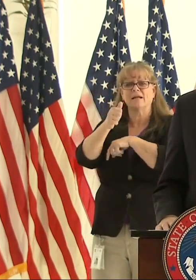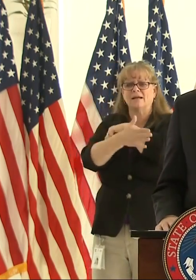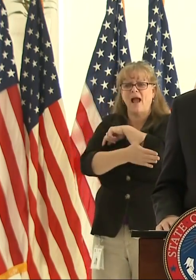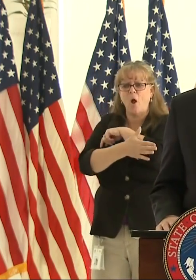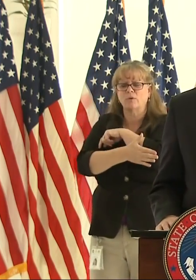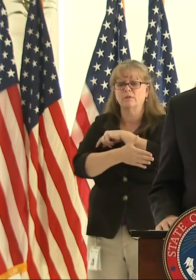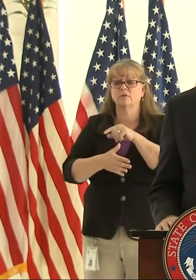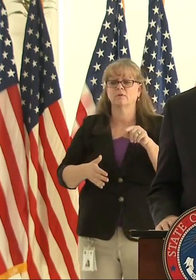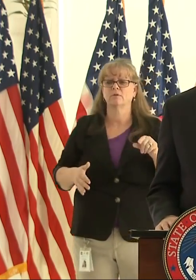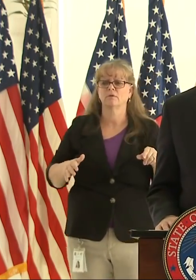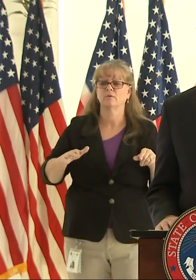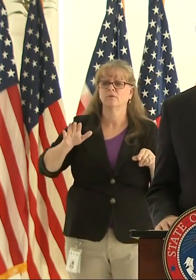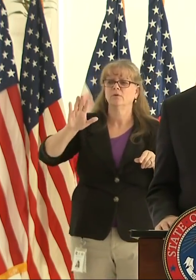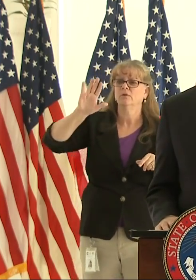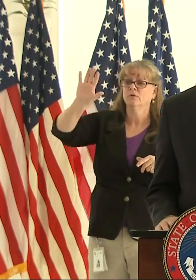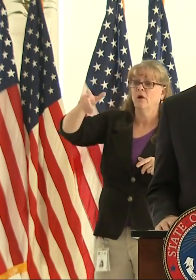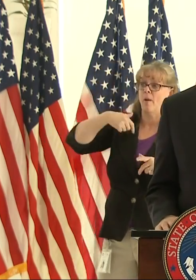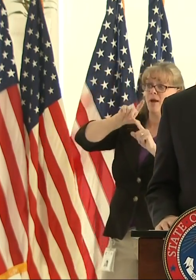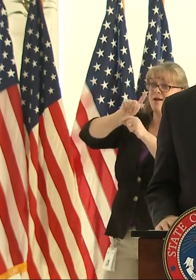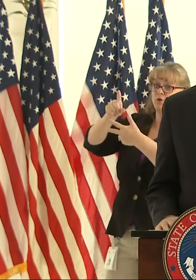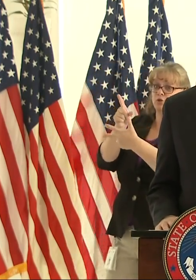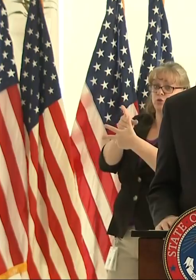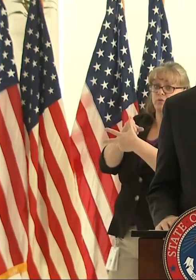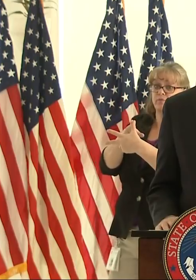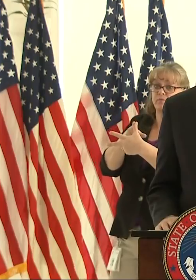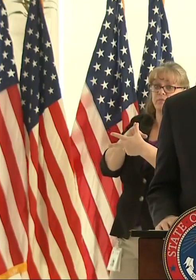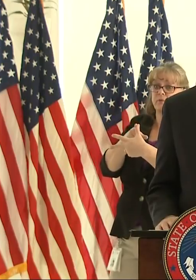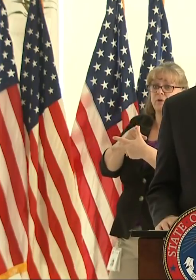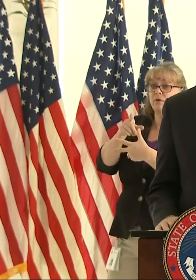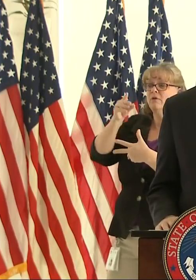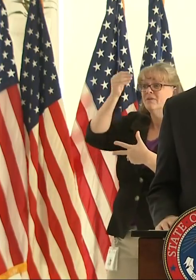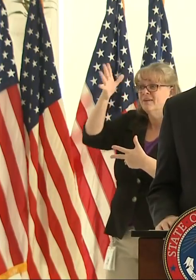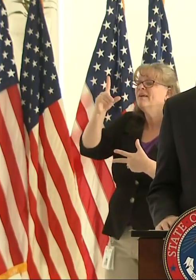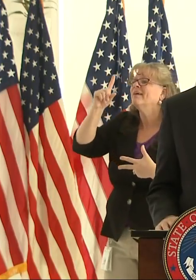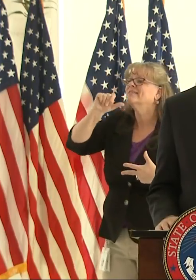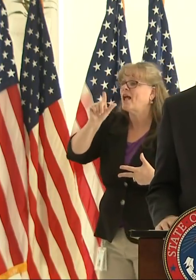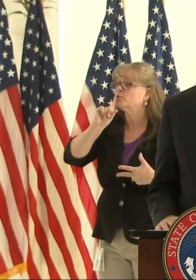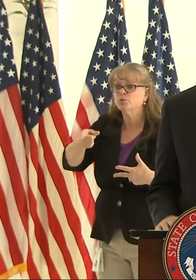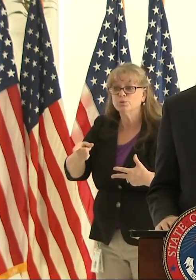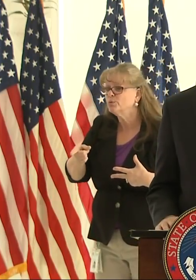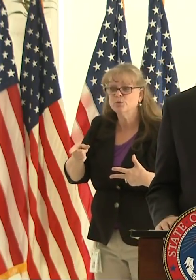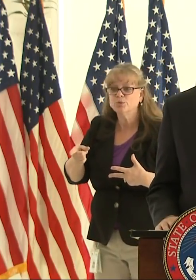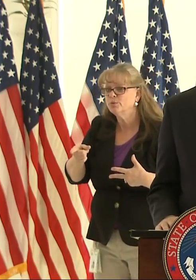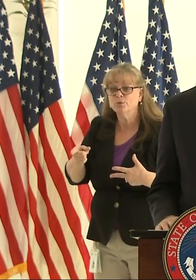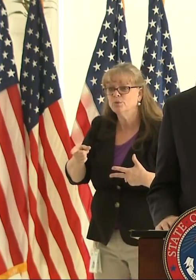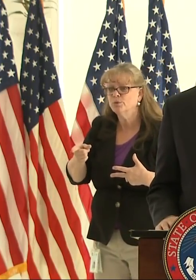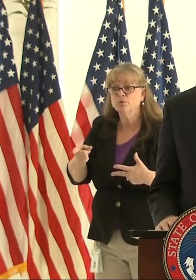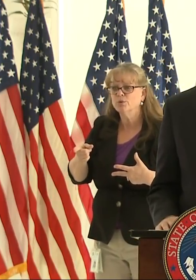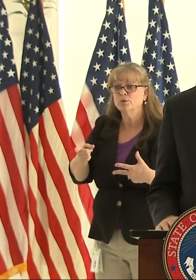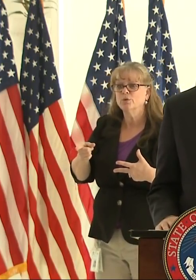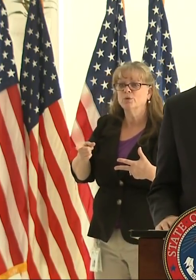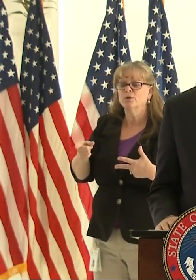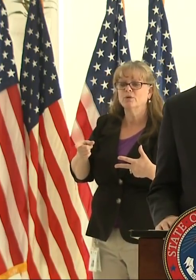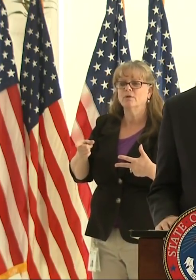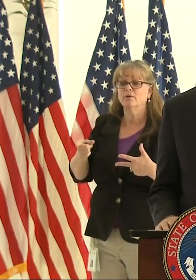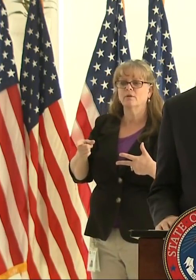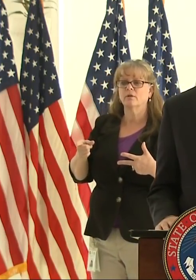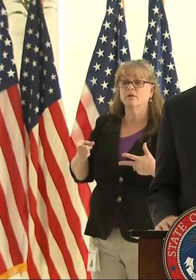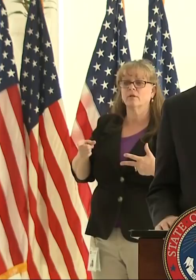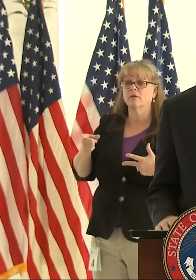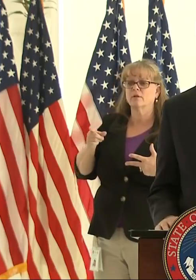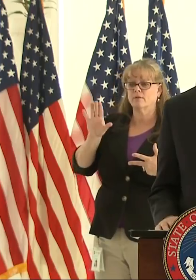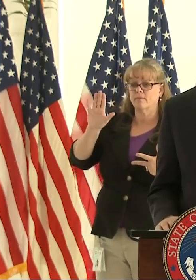Charles, that is simply false. There was never, and there isn't, an effort, first of all, it's not even